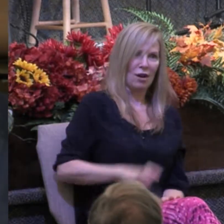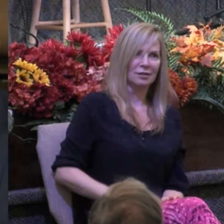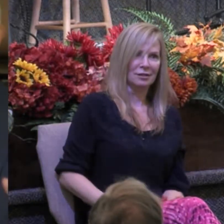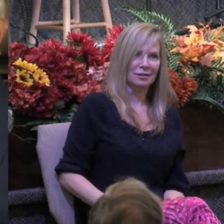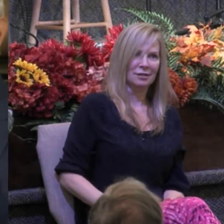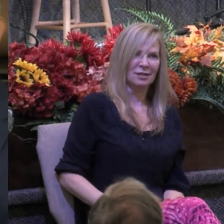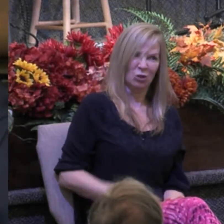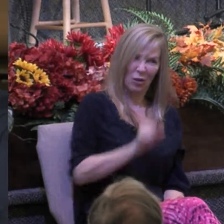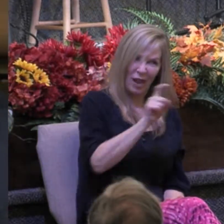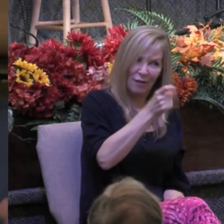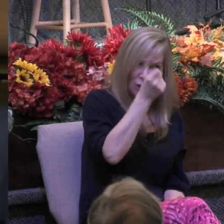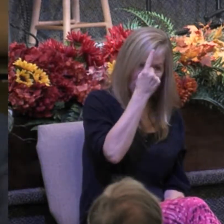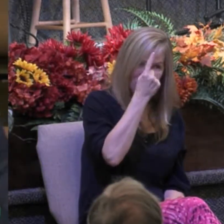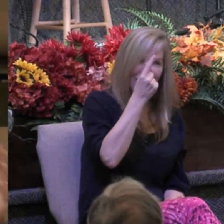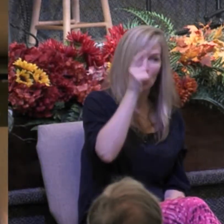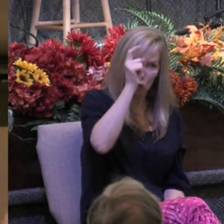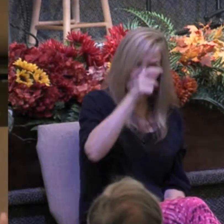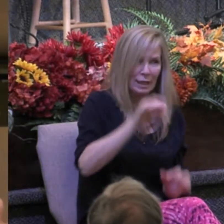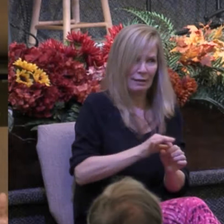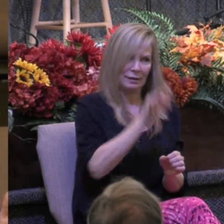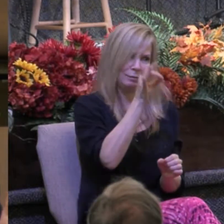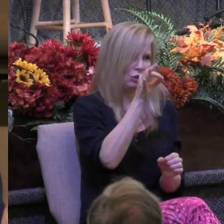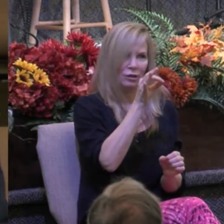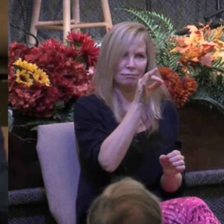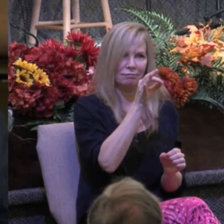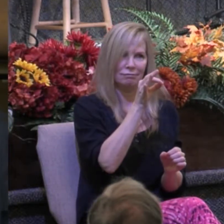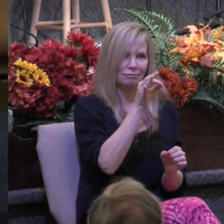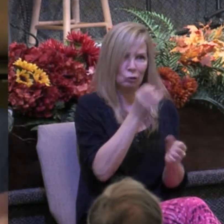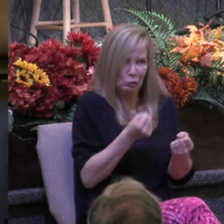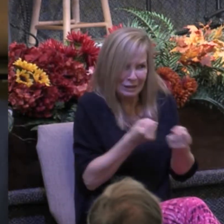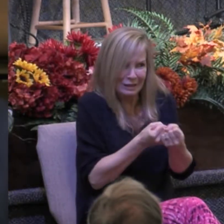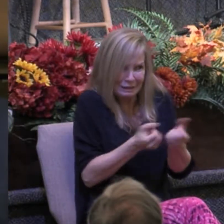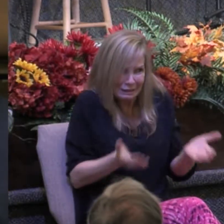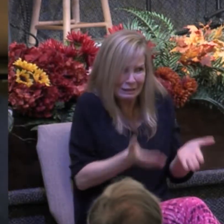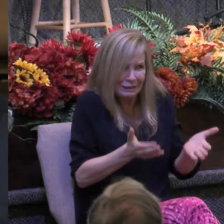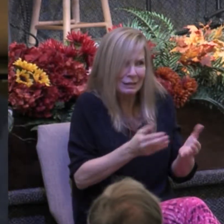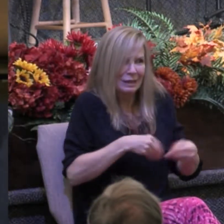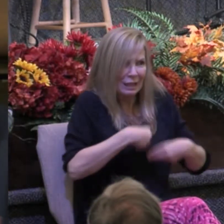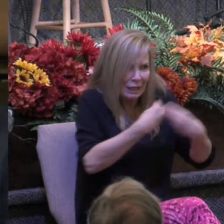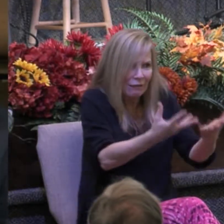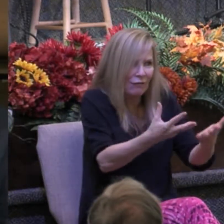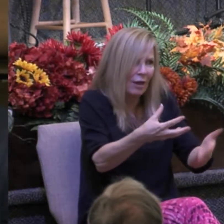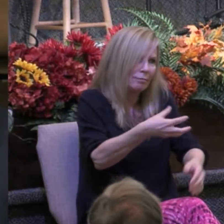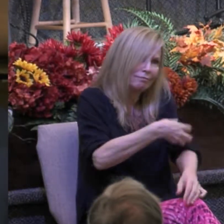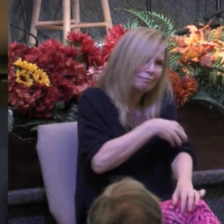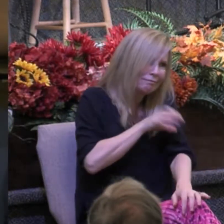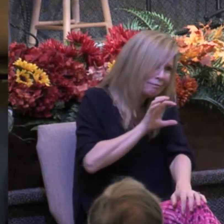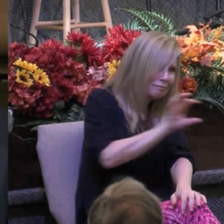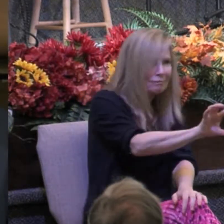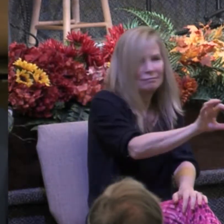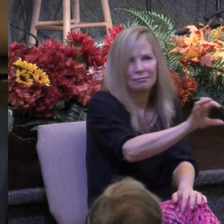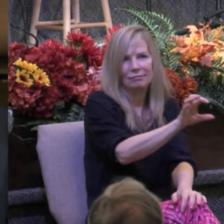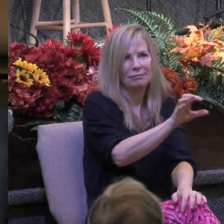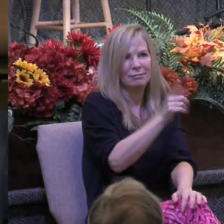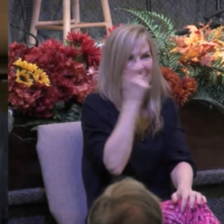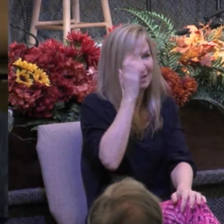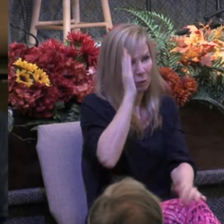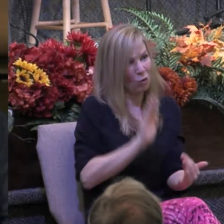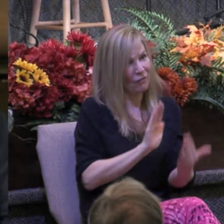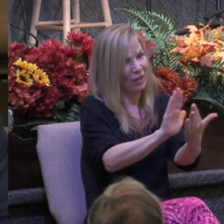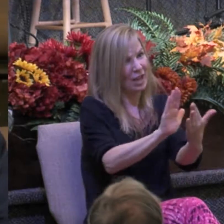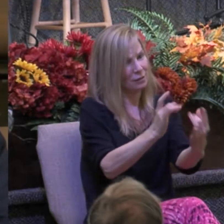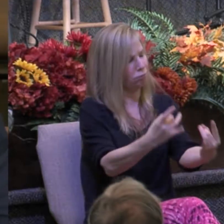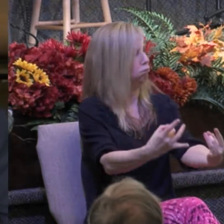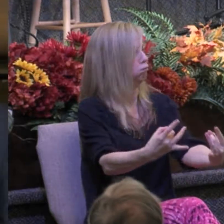needy they were for the Holy Spirit to sustain them, to strengthen them, to empower them in the face of such hostility.